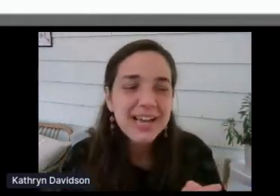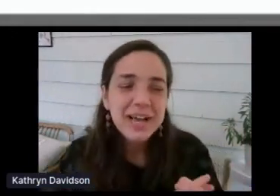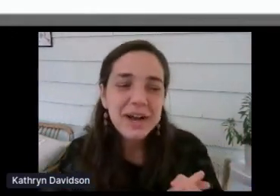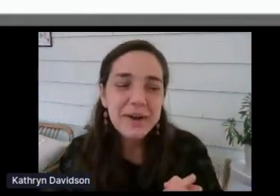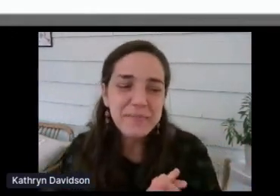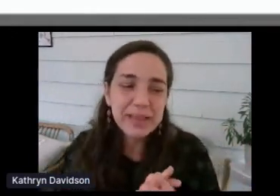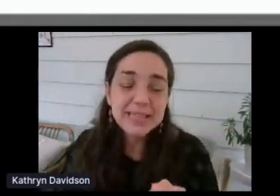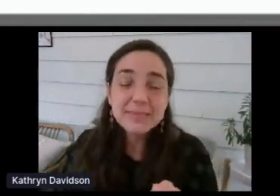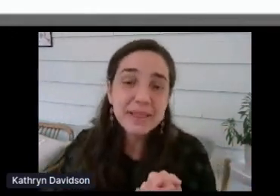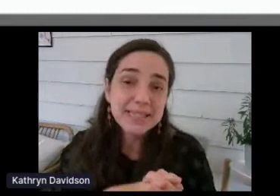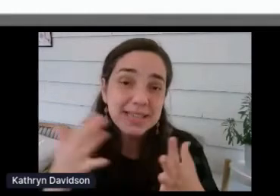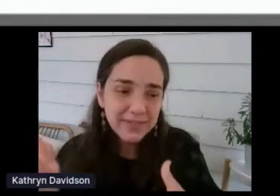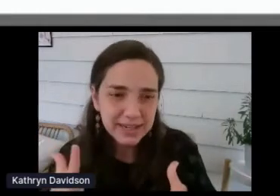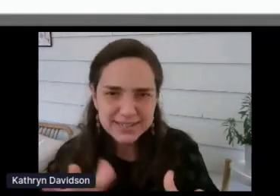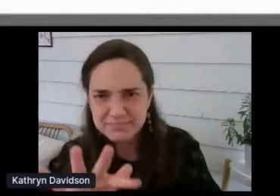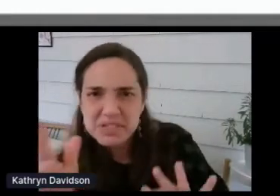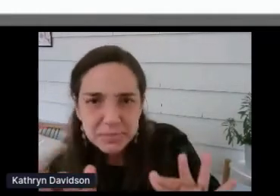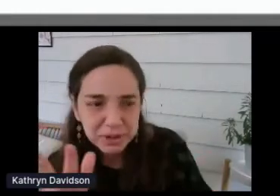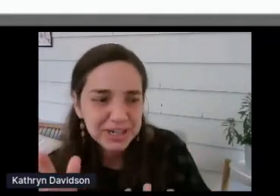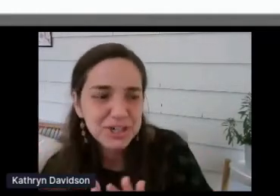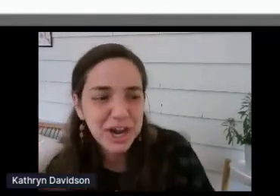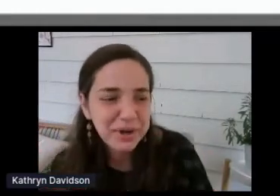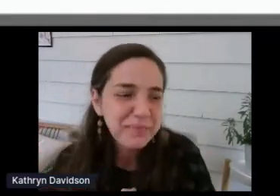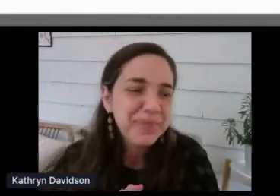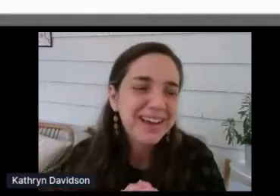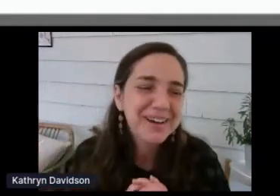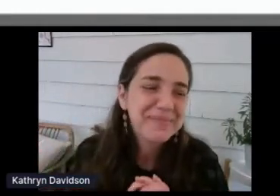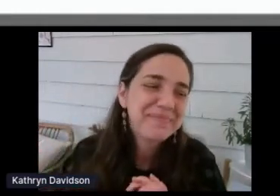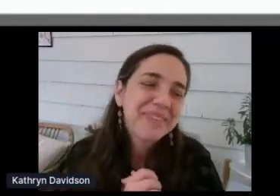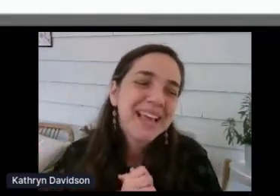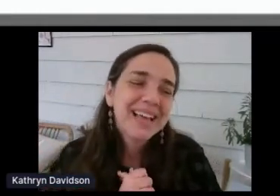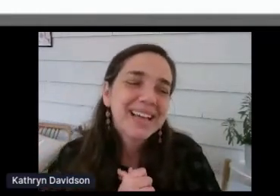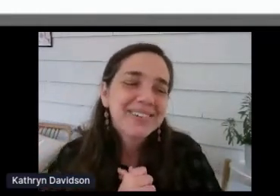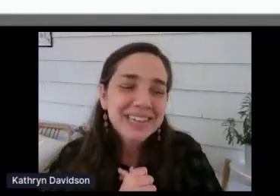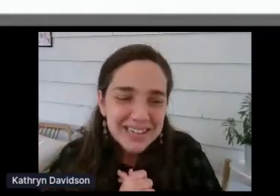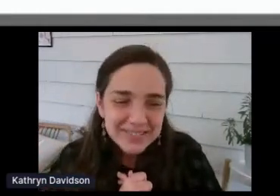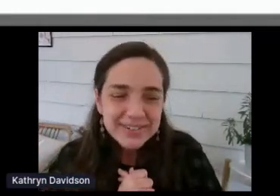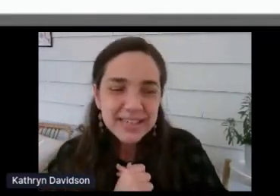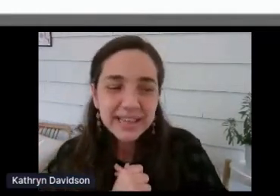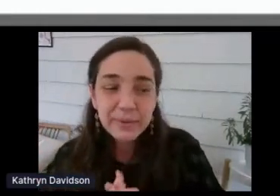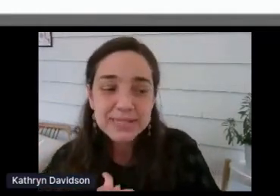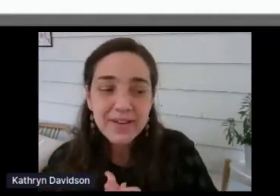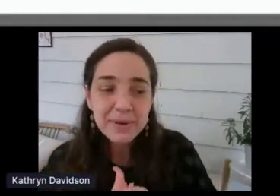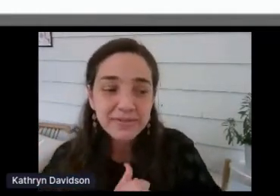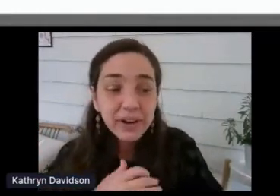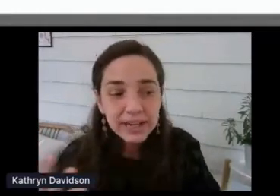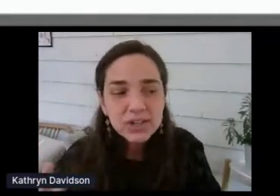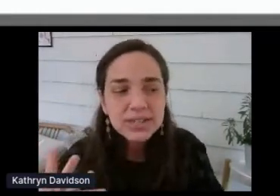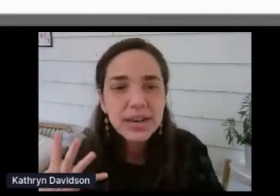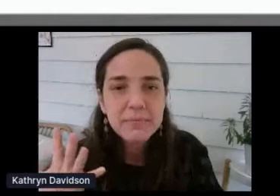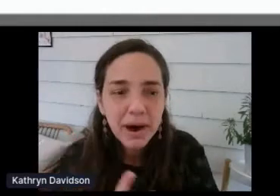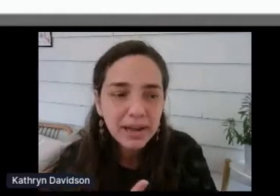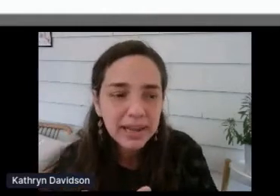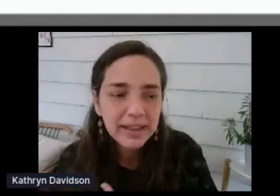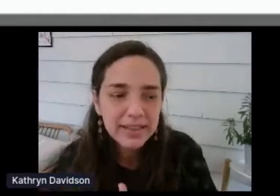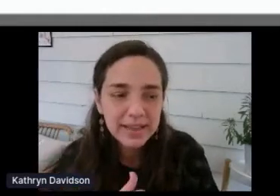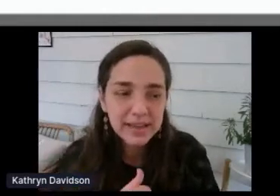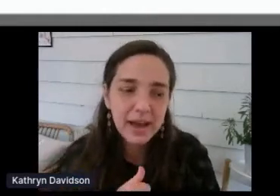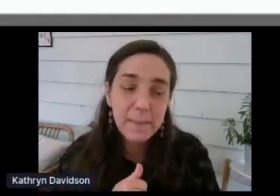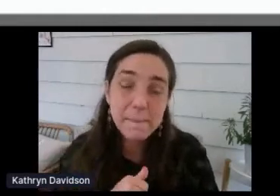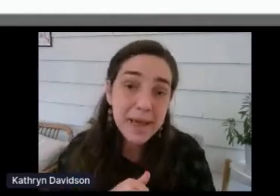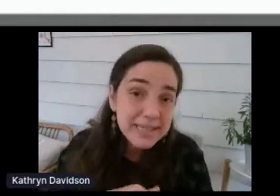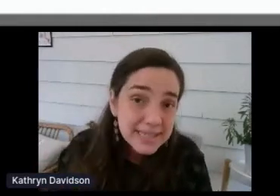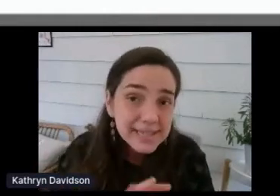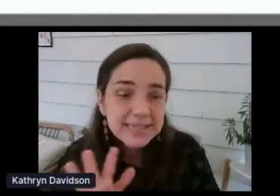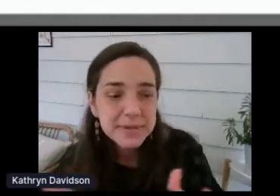60s. Since about the 70s, similar-ish time, philosophers and linguists have been very interested in modeling